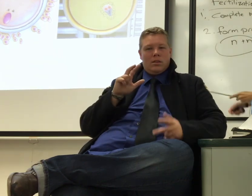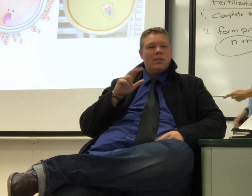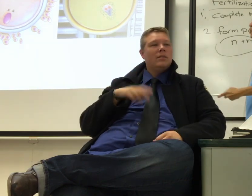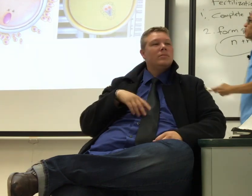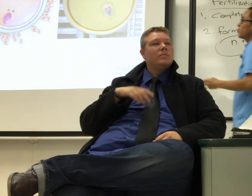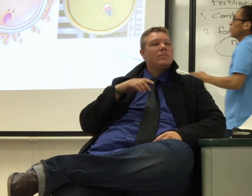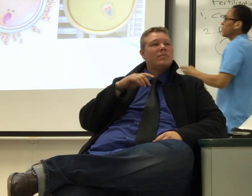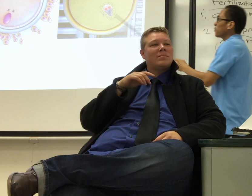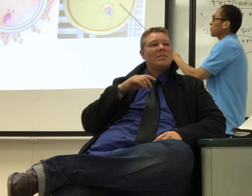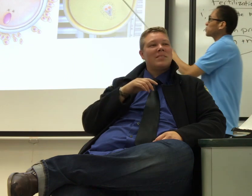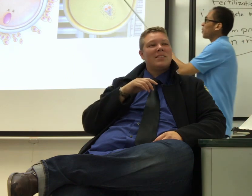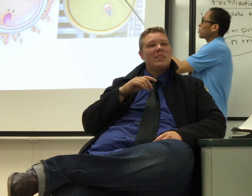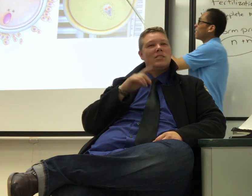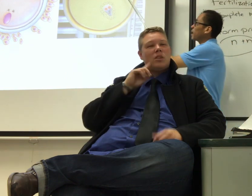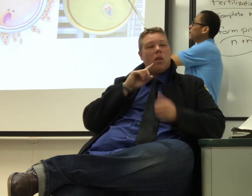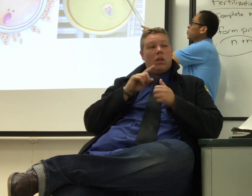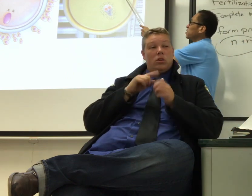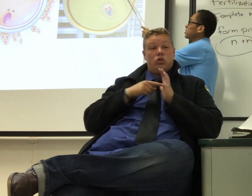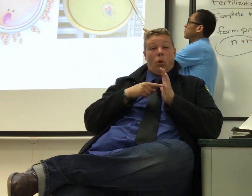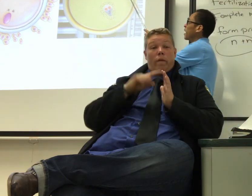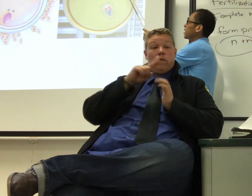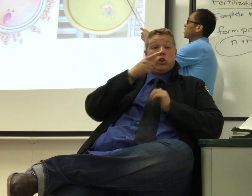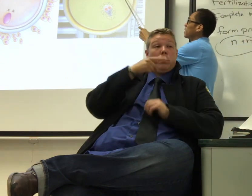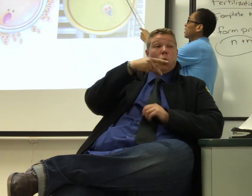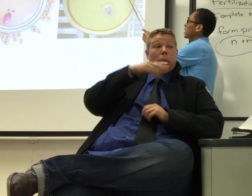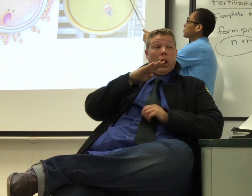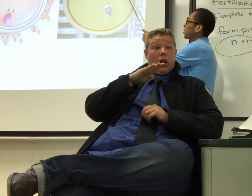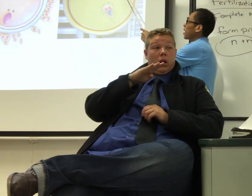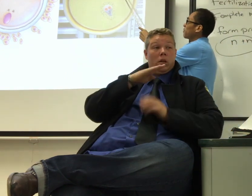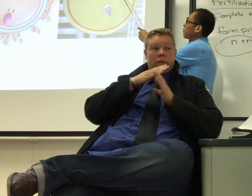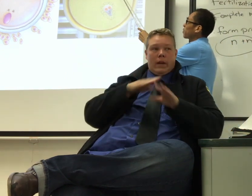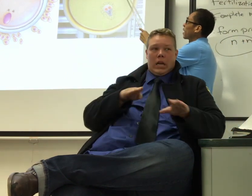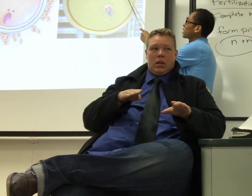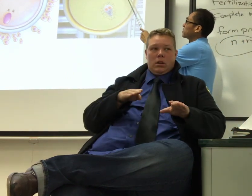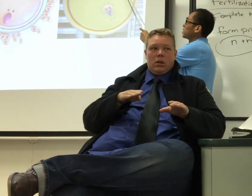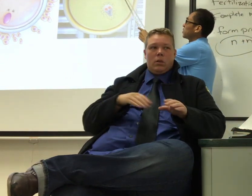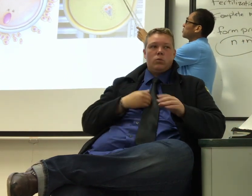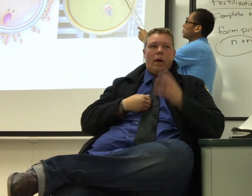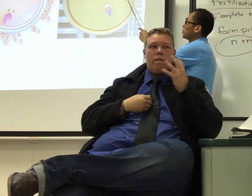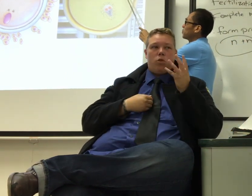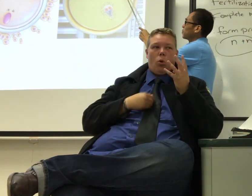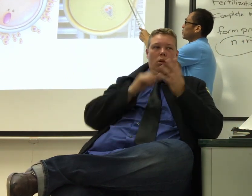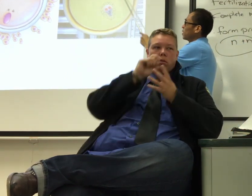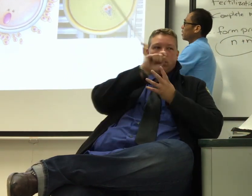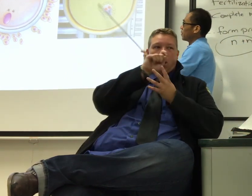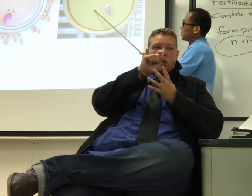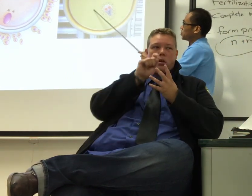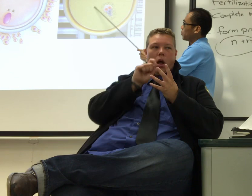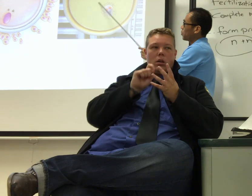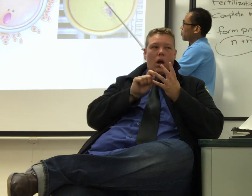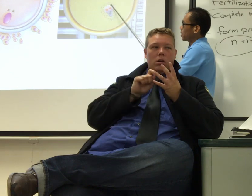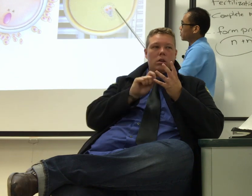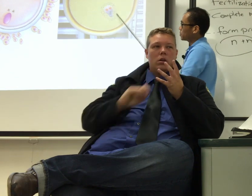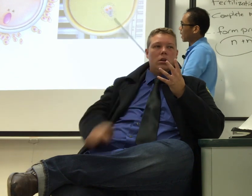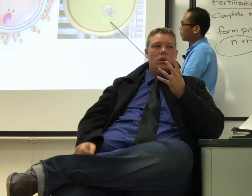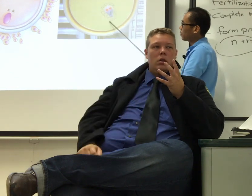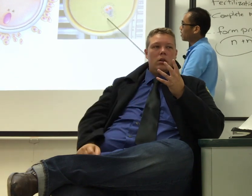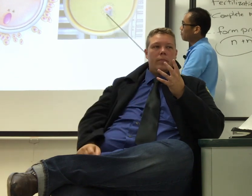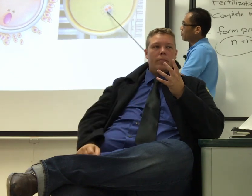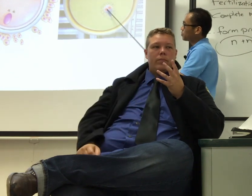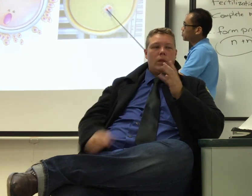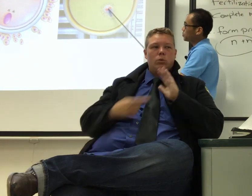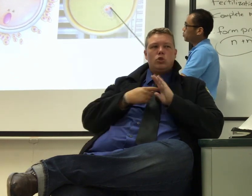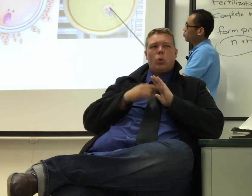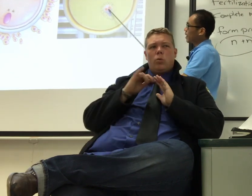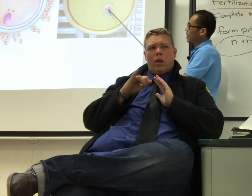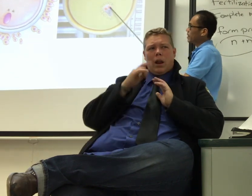They show you the first polar body, which is divided. That's why you have four dots instead of two. They show you this. I